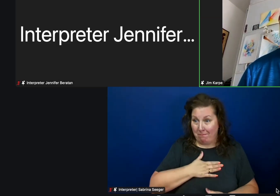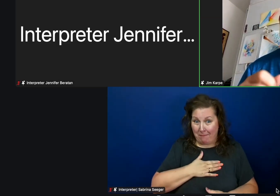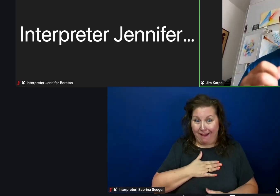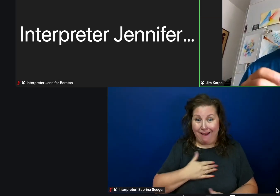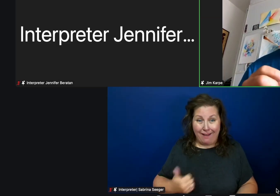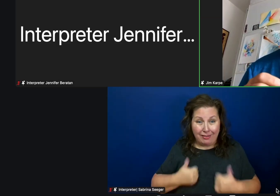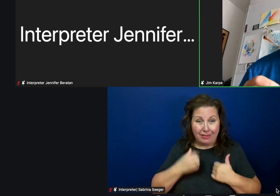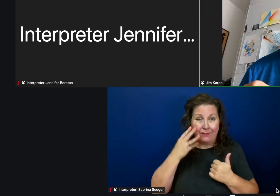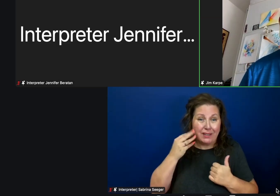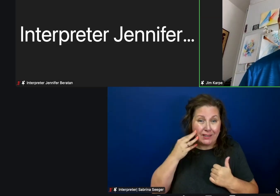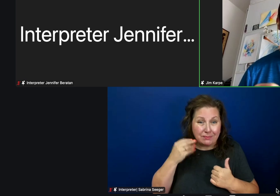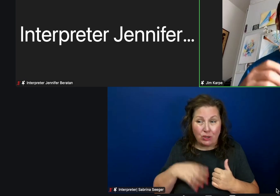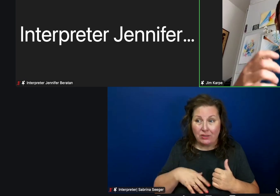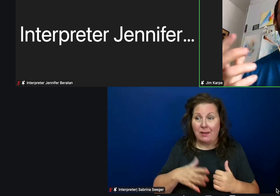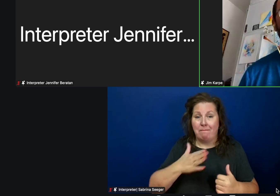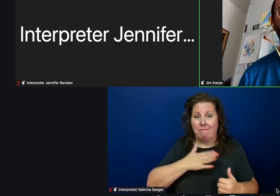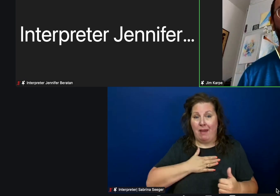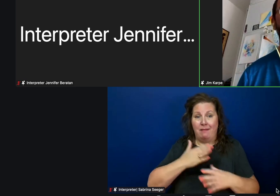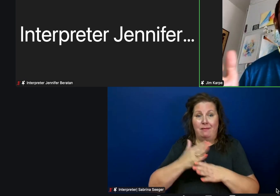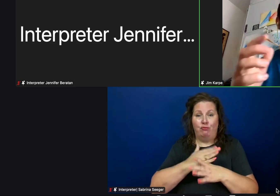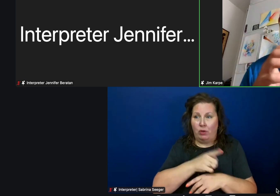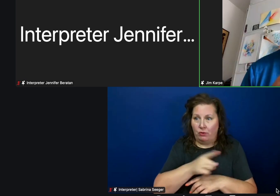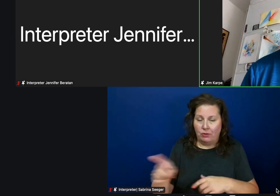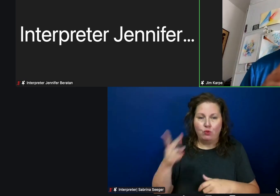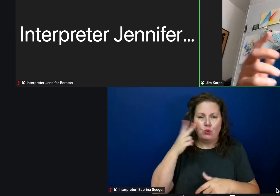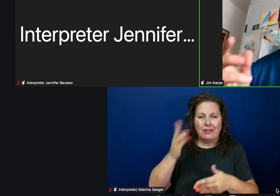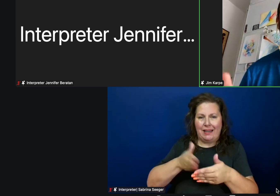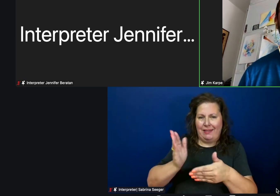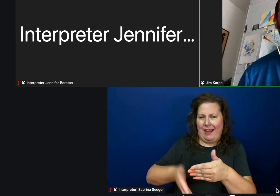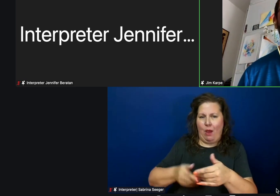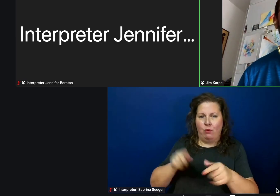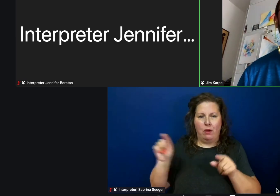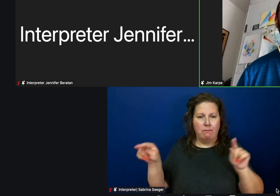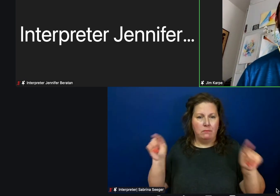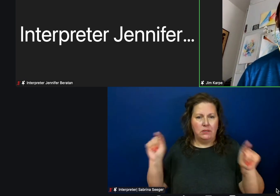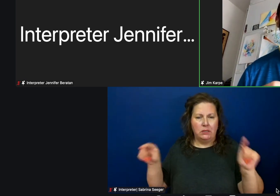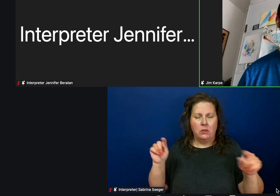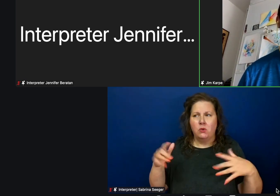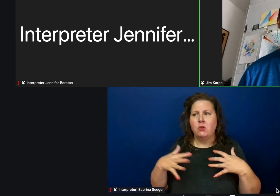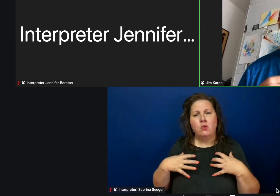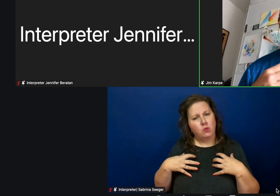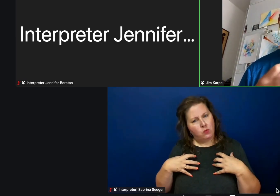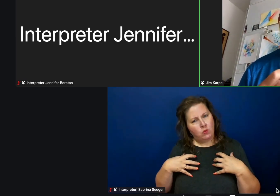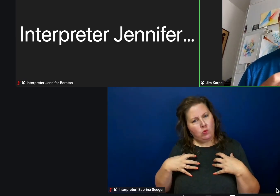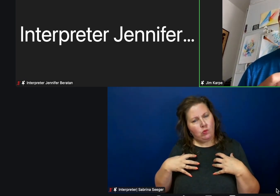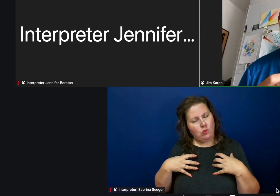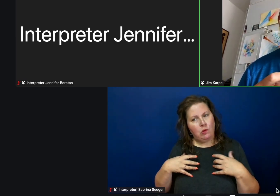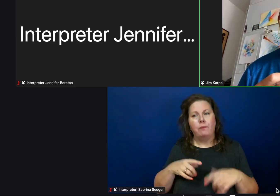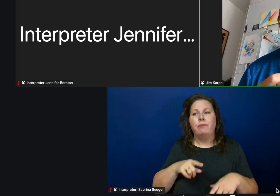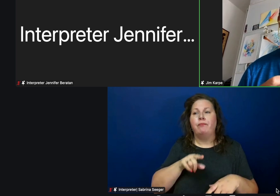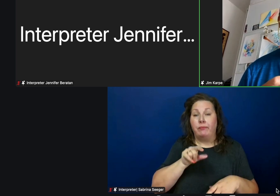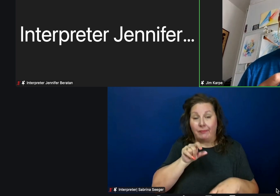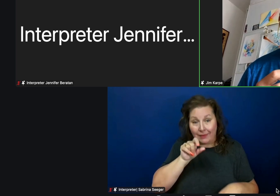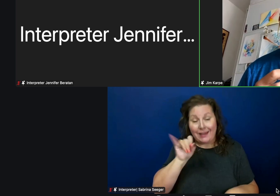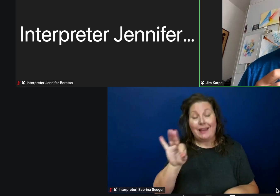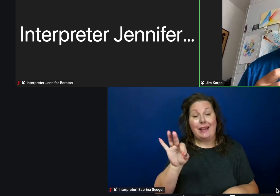experience looking at the outcomes, the two different outcomes, is that if